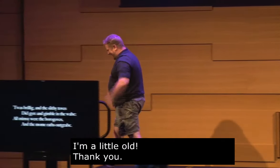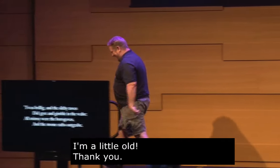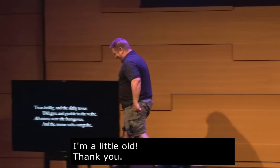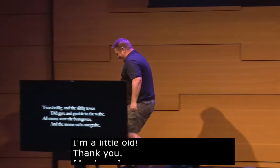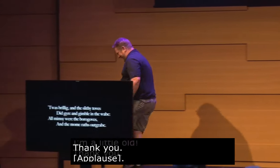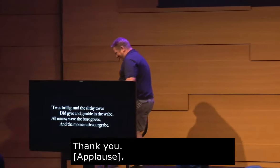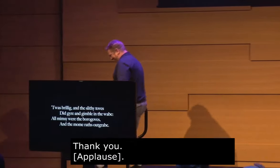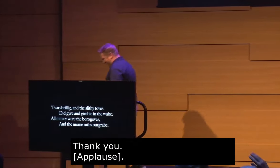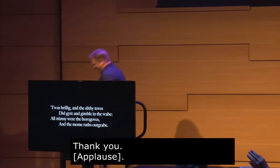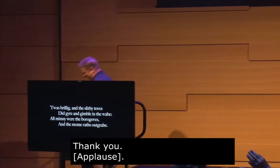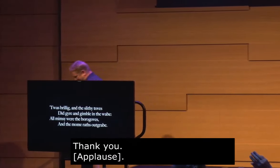Thank you.